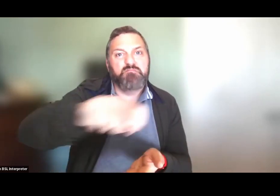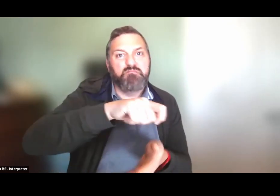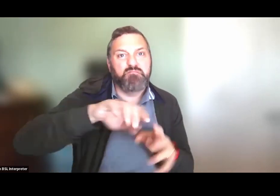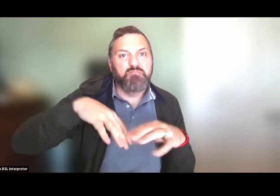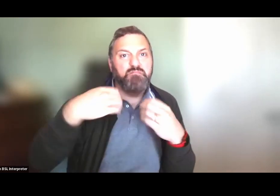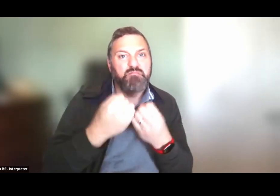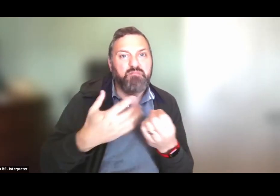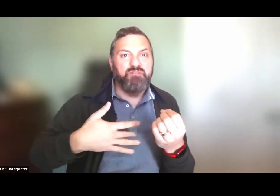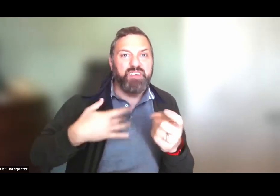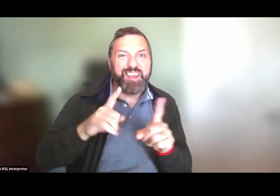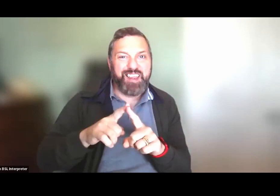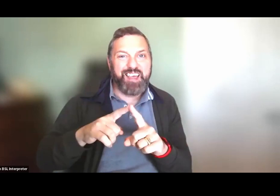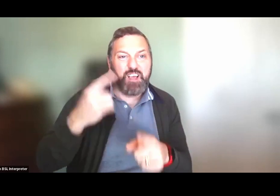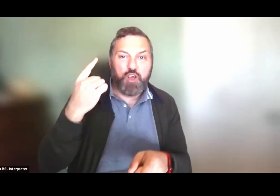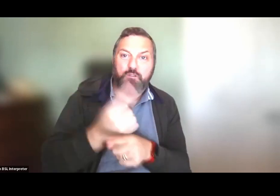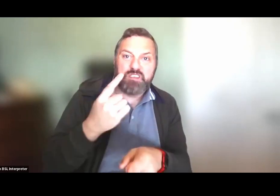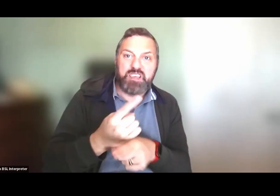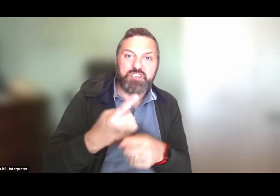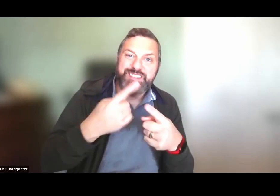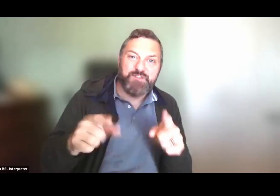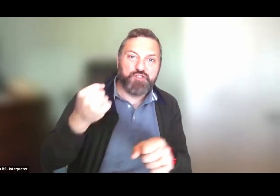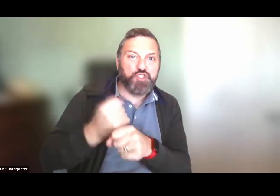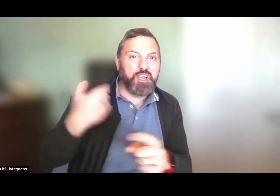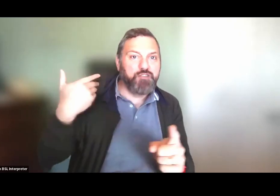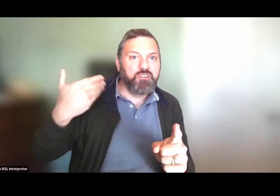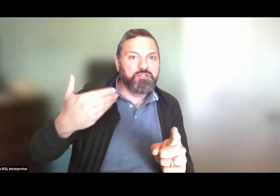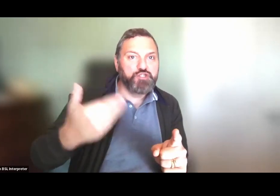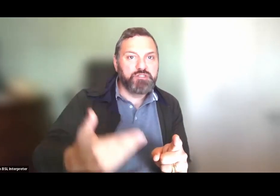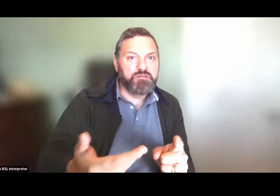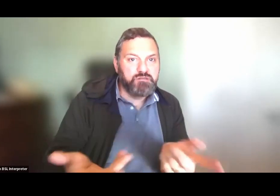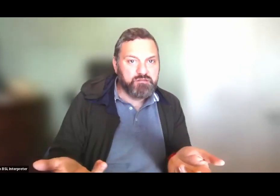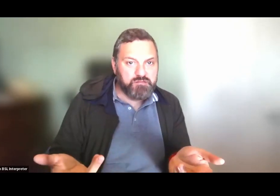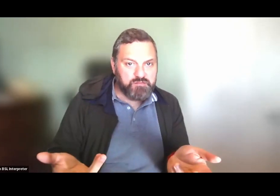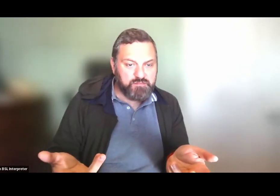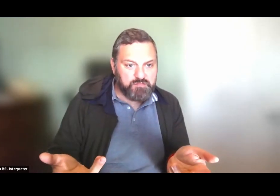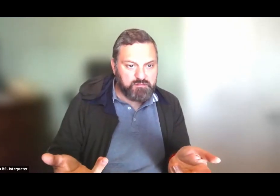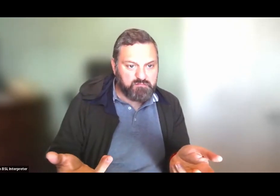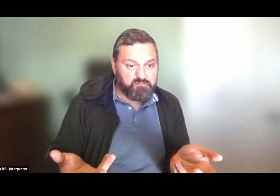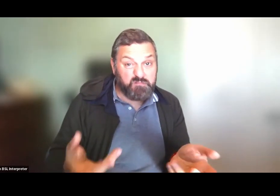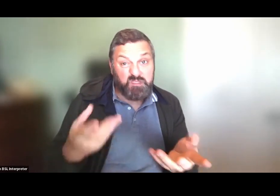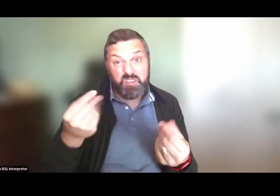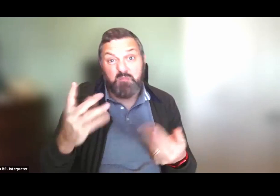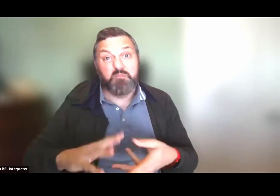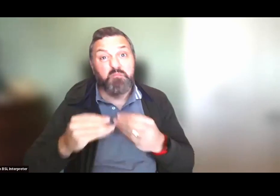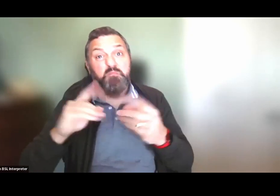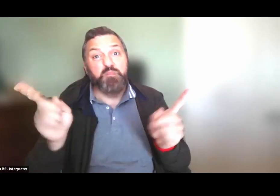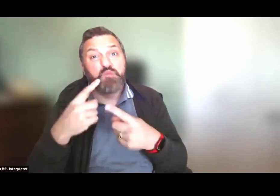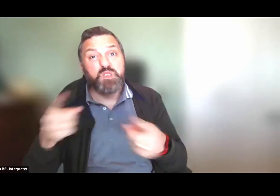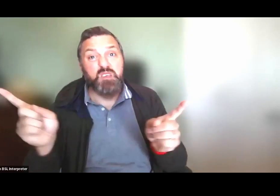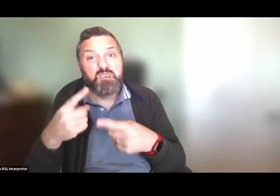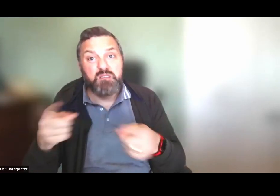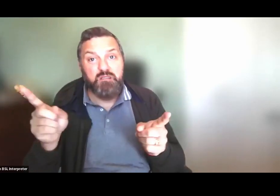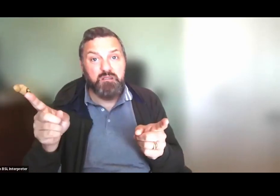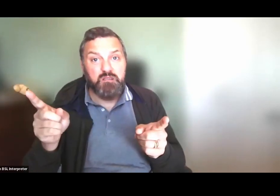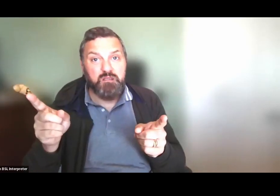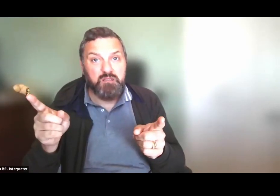like a conversation for all generations. But then beyond the visual as well, there are composers who've composed music to